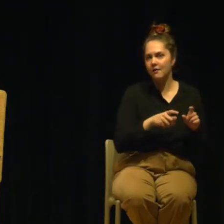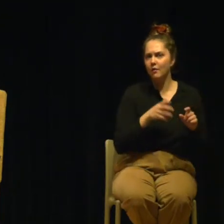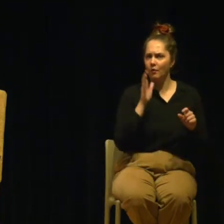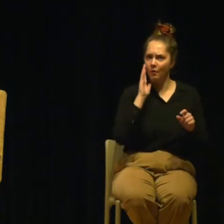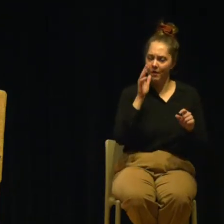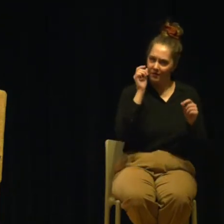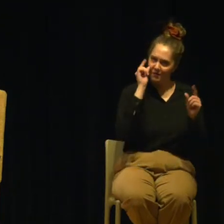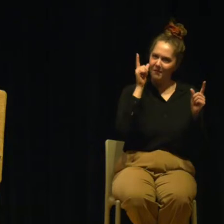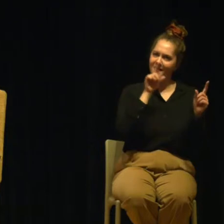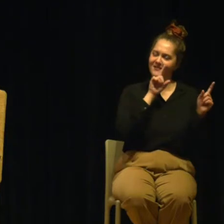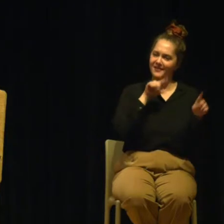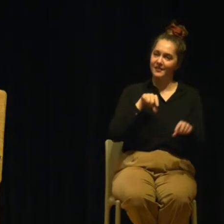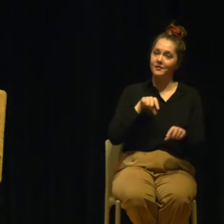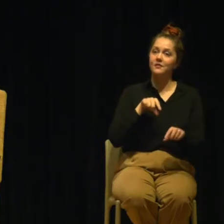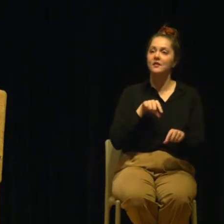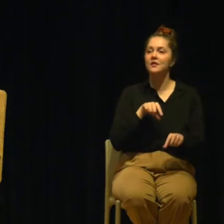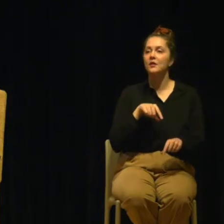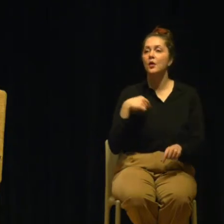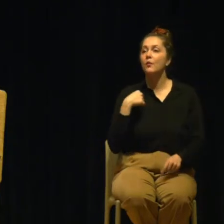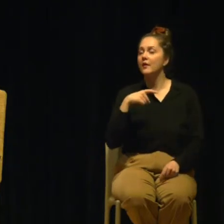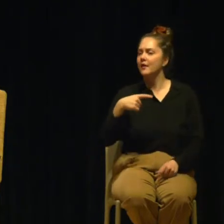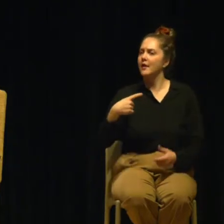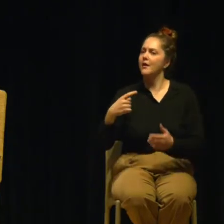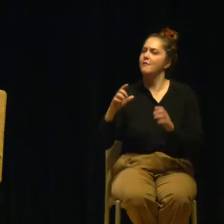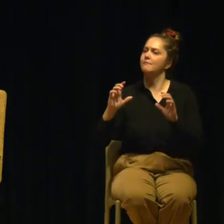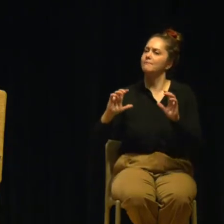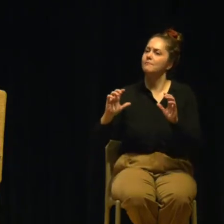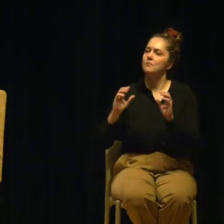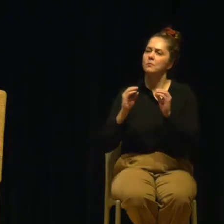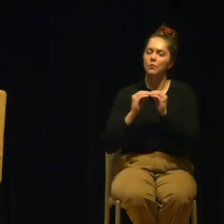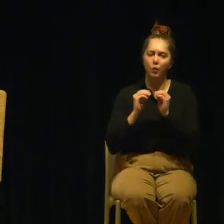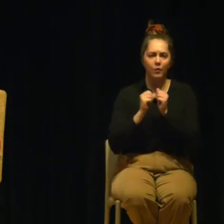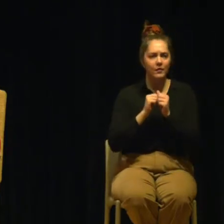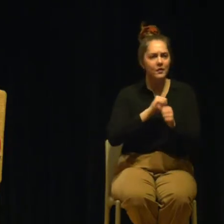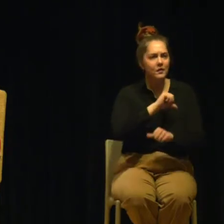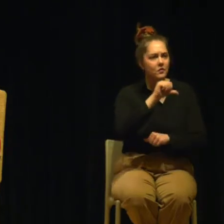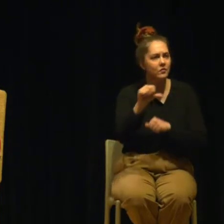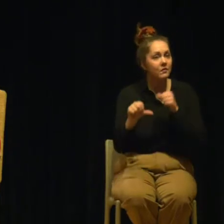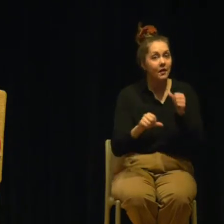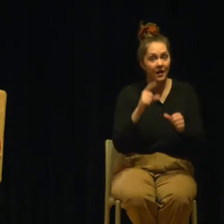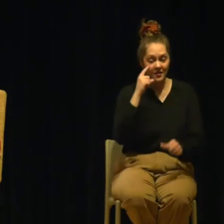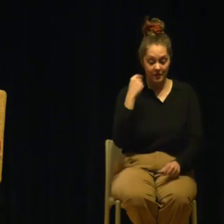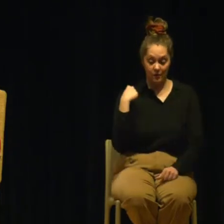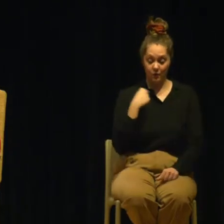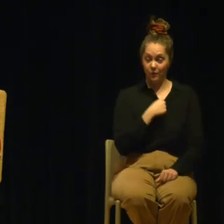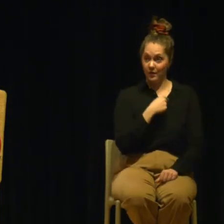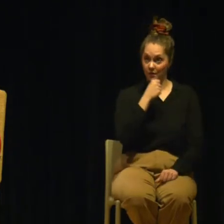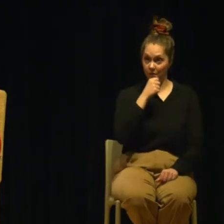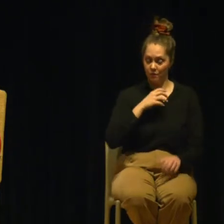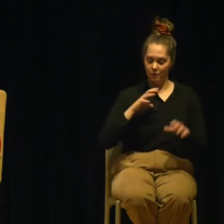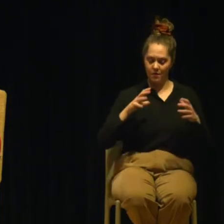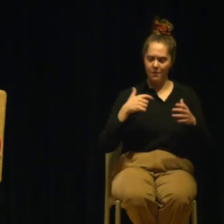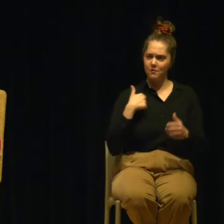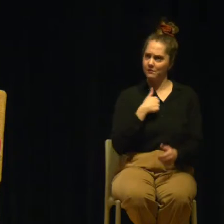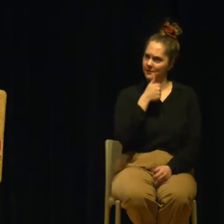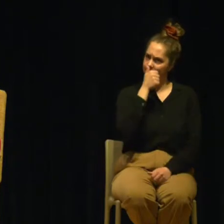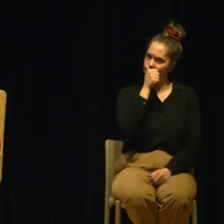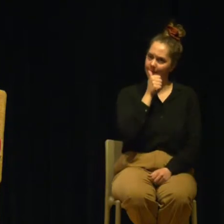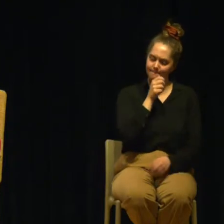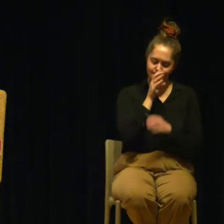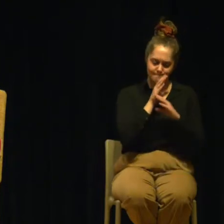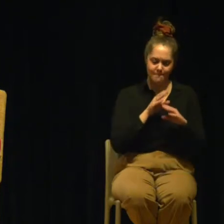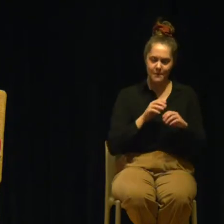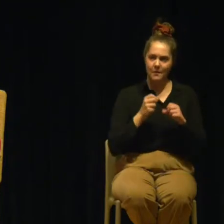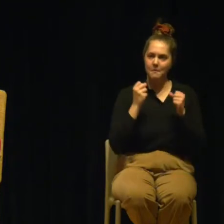what you may find. And we've got to talk more amongst ourselves, because I think that we as women suffer in silence about a lot